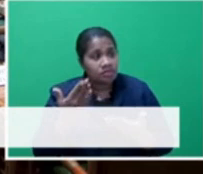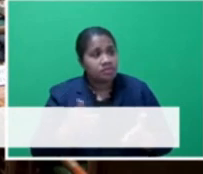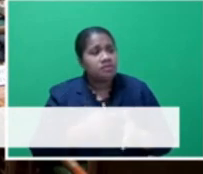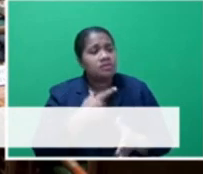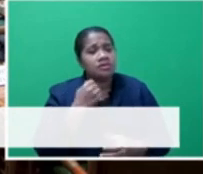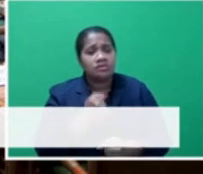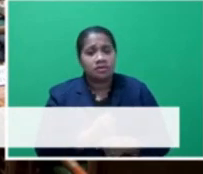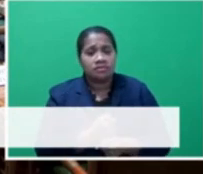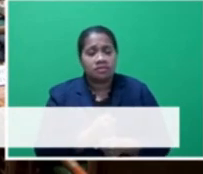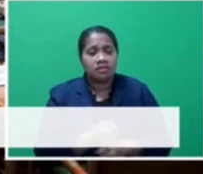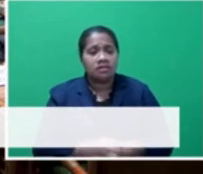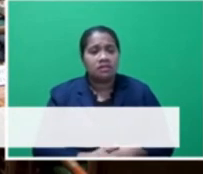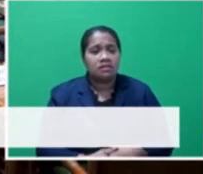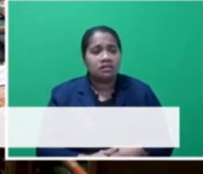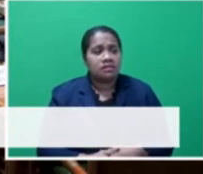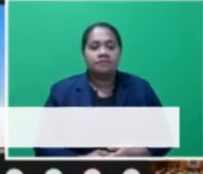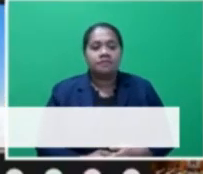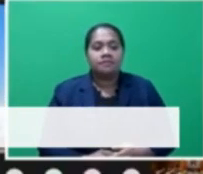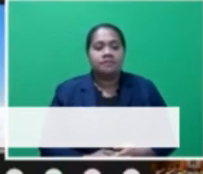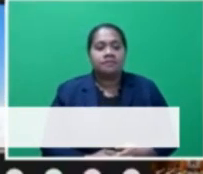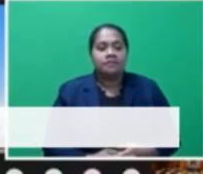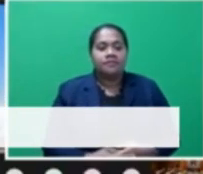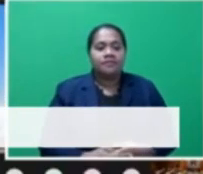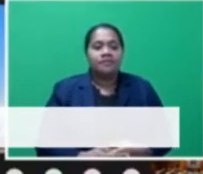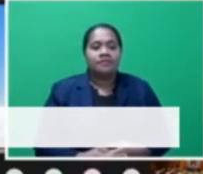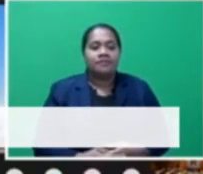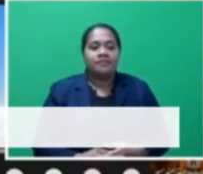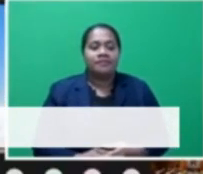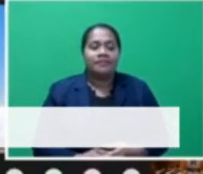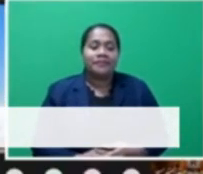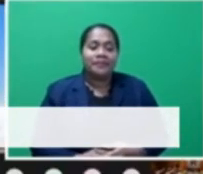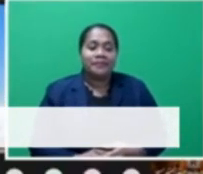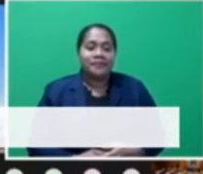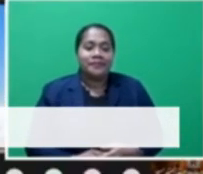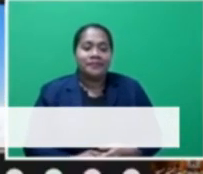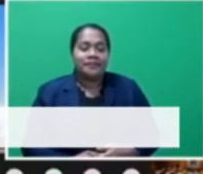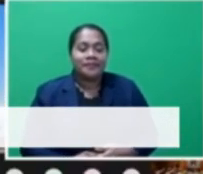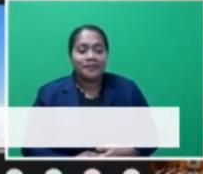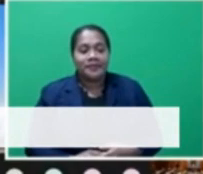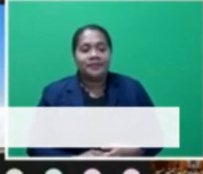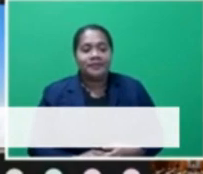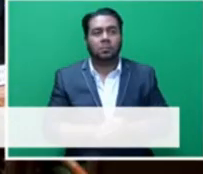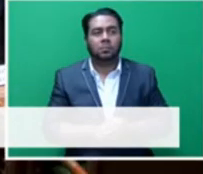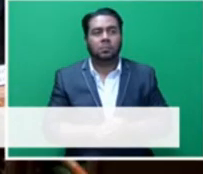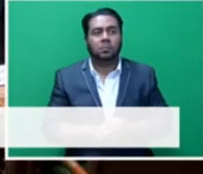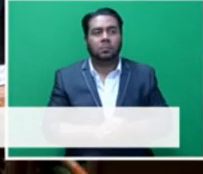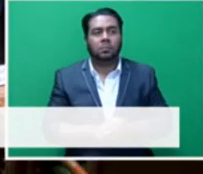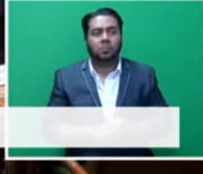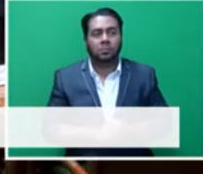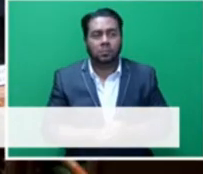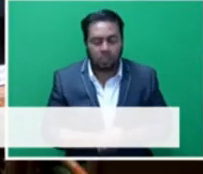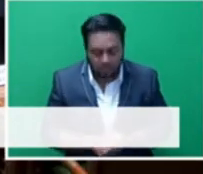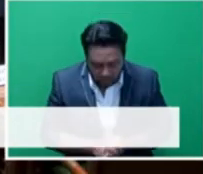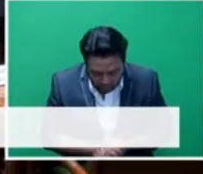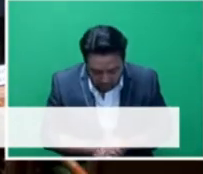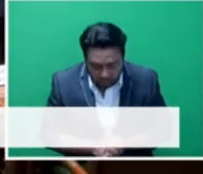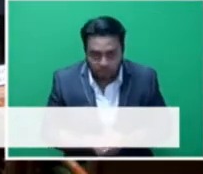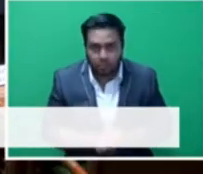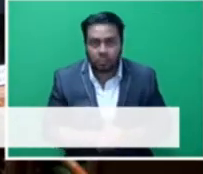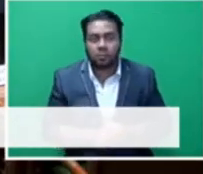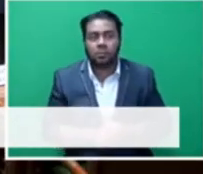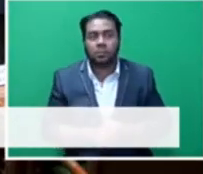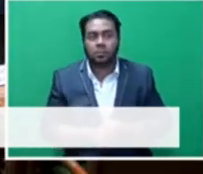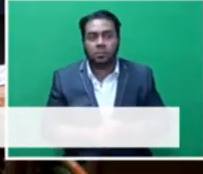of fines for not wearing masks and businesses not adhering to COVID-safe measures. Bainimarama says it will seek to make